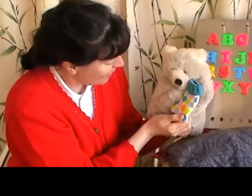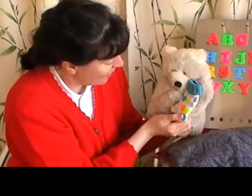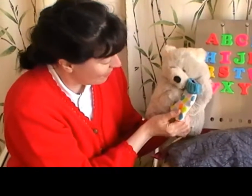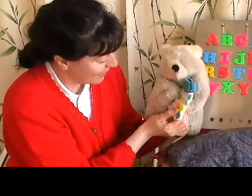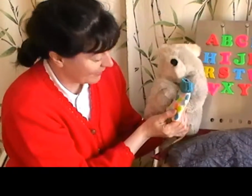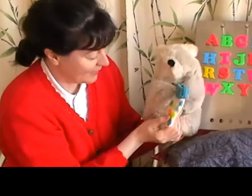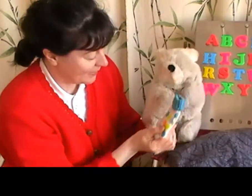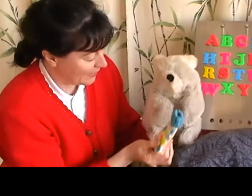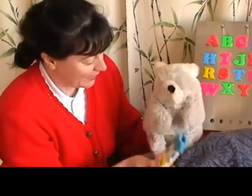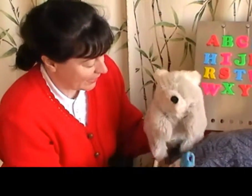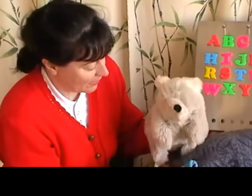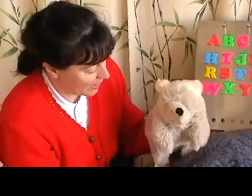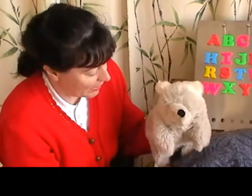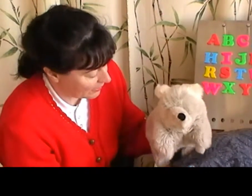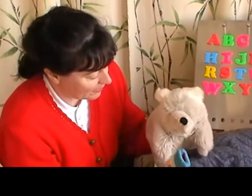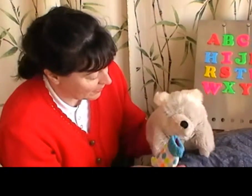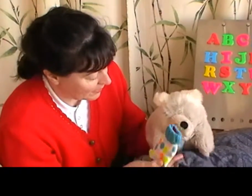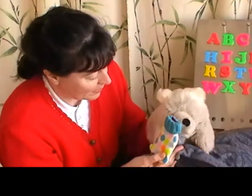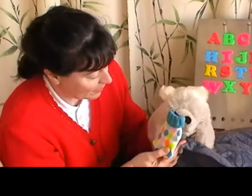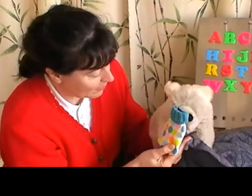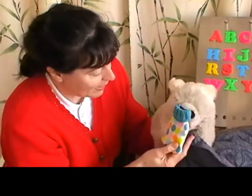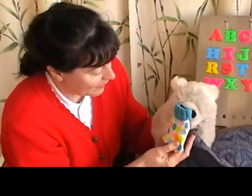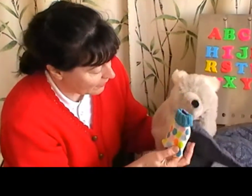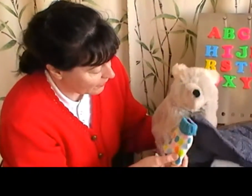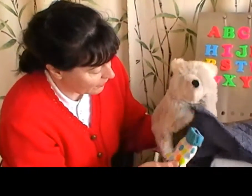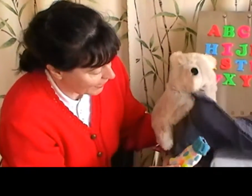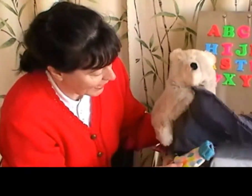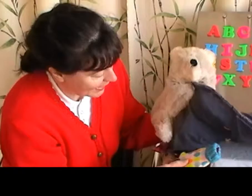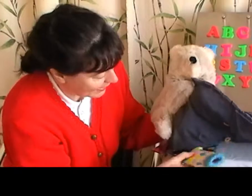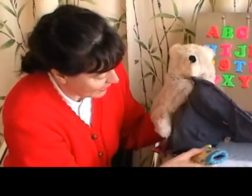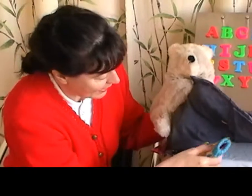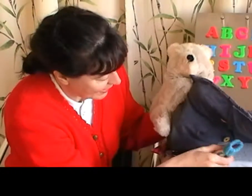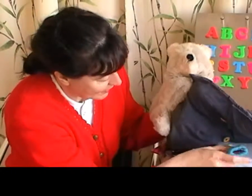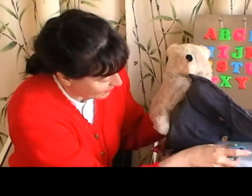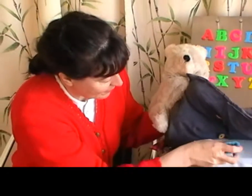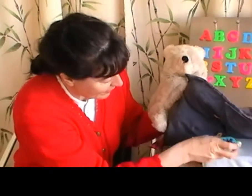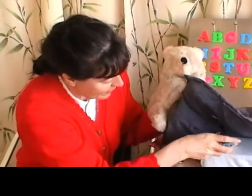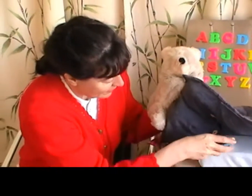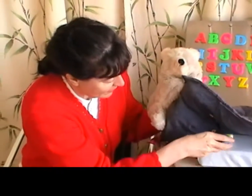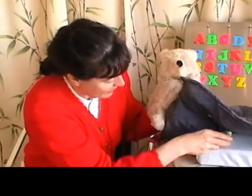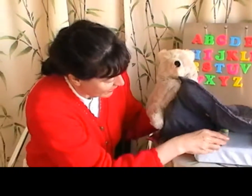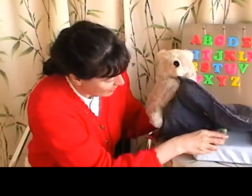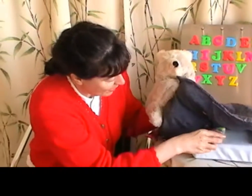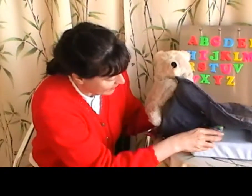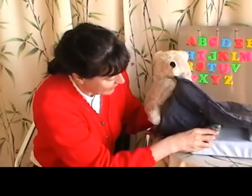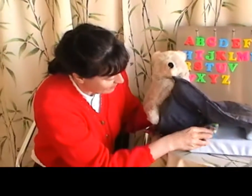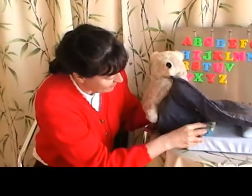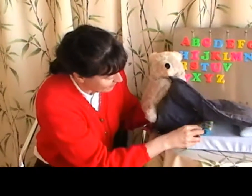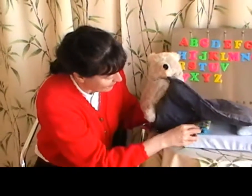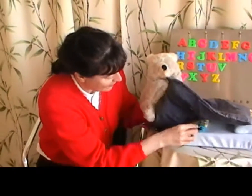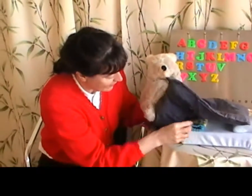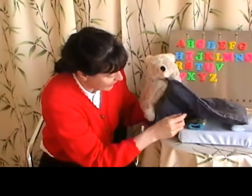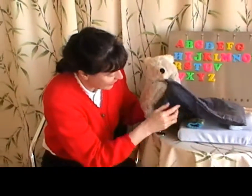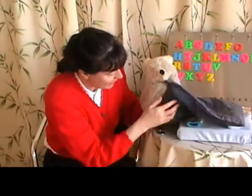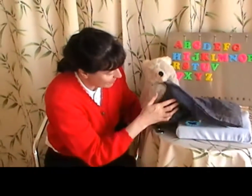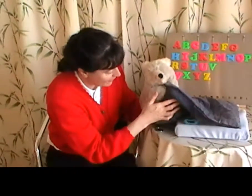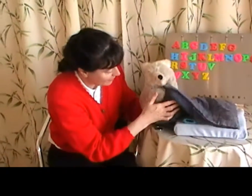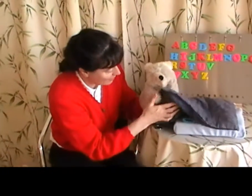warm? There we are, you pull back the duvet, that's it. Put it at the bottom to keep your bottom